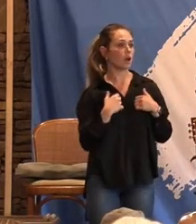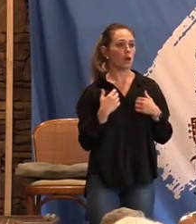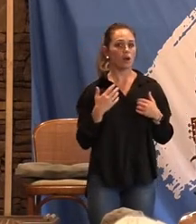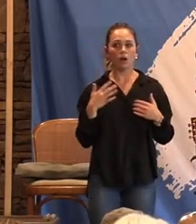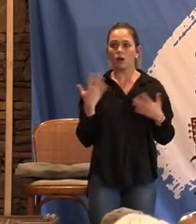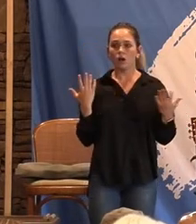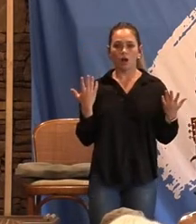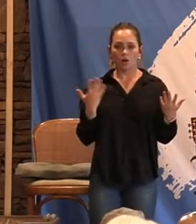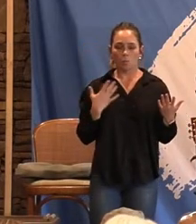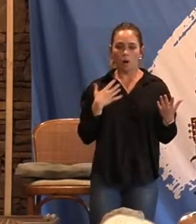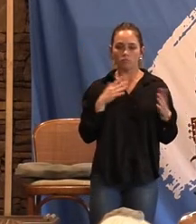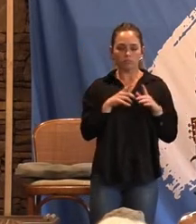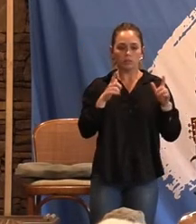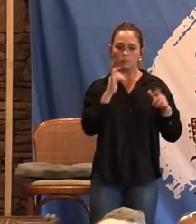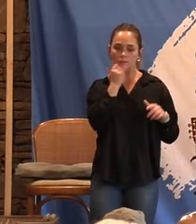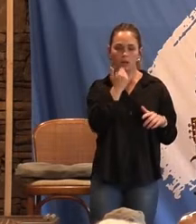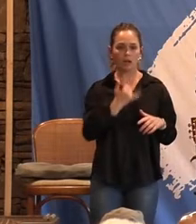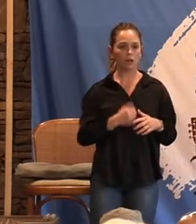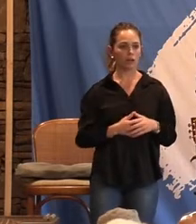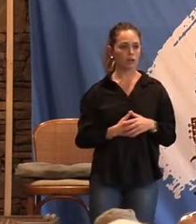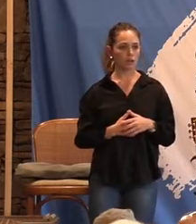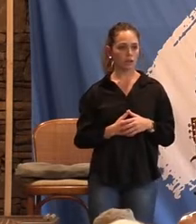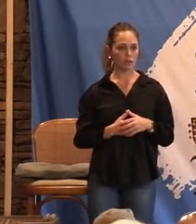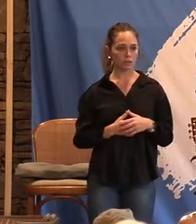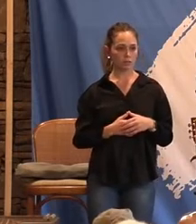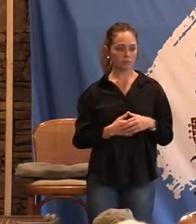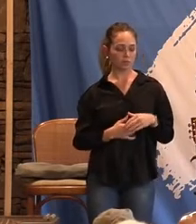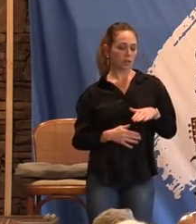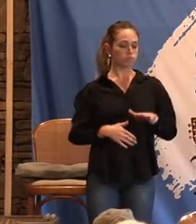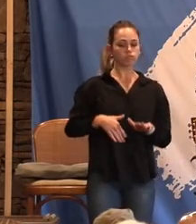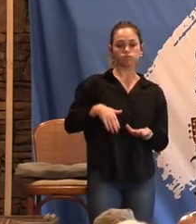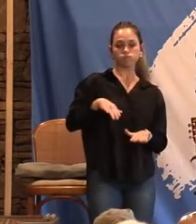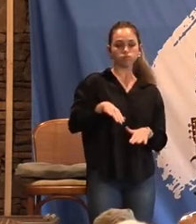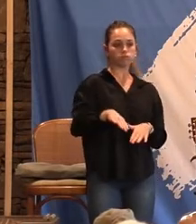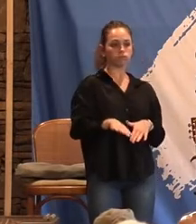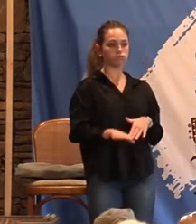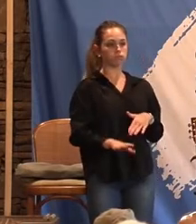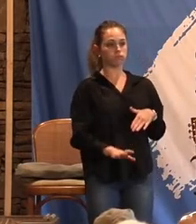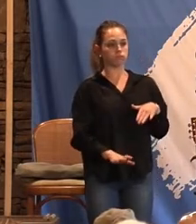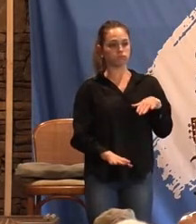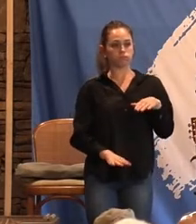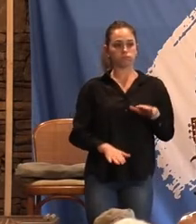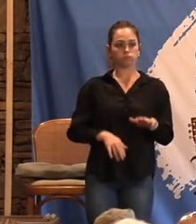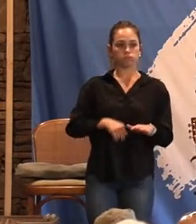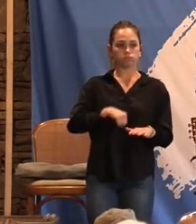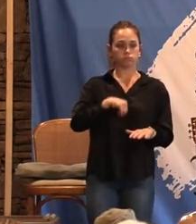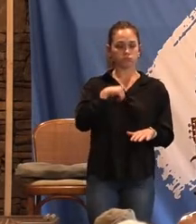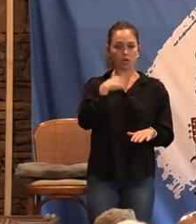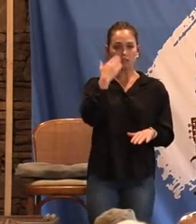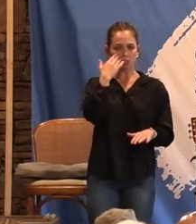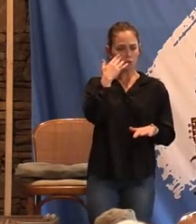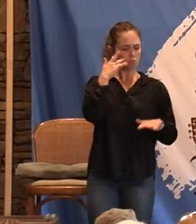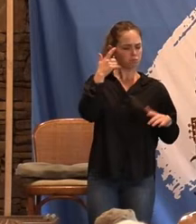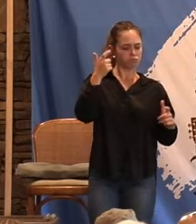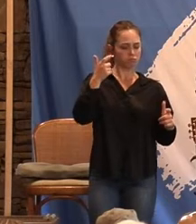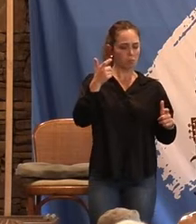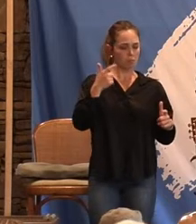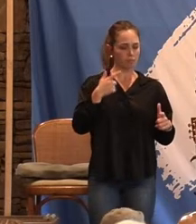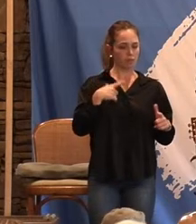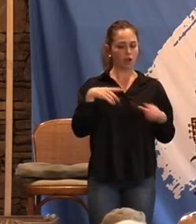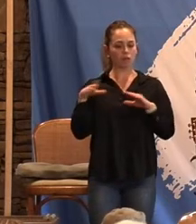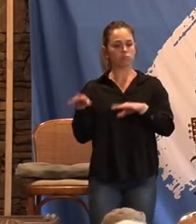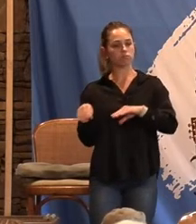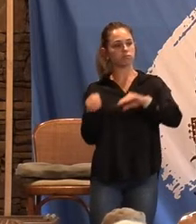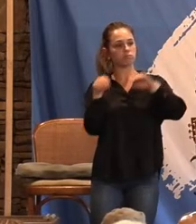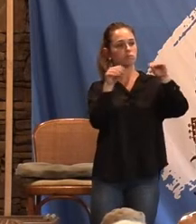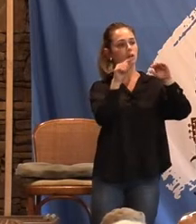goodness, what a big mistake. He went strutting with pride because he knew he was nice and huge, and he took them back